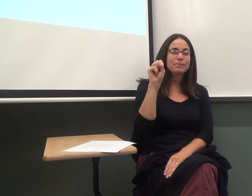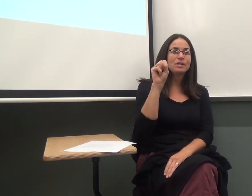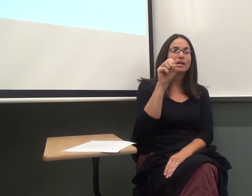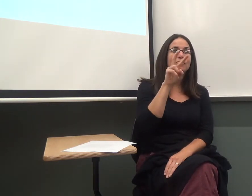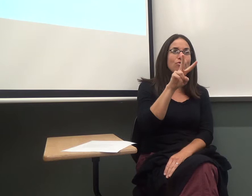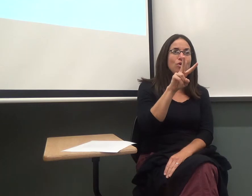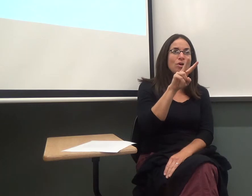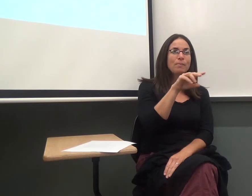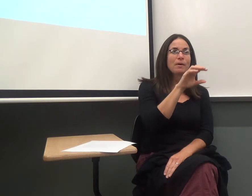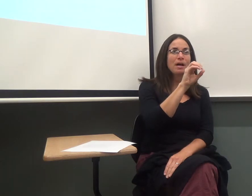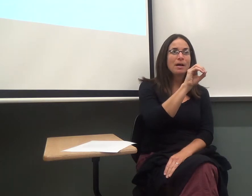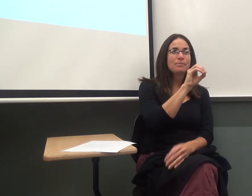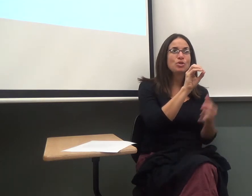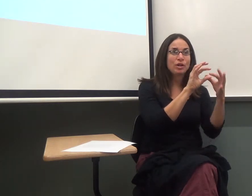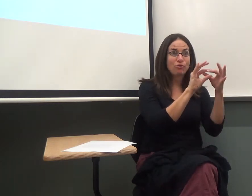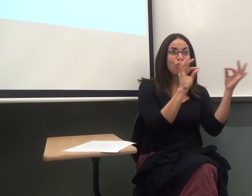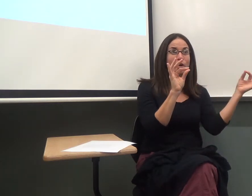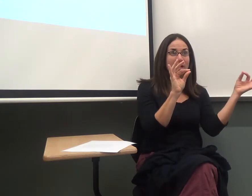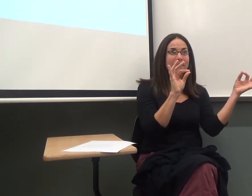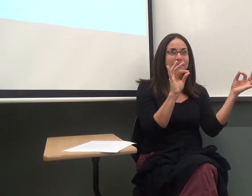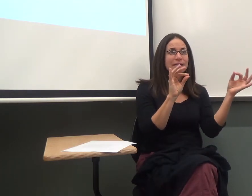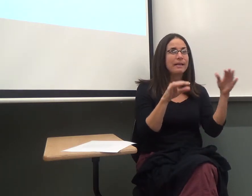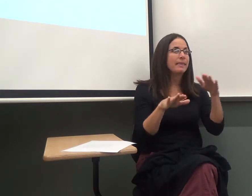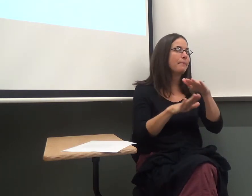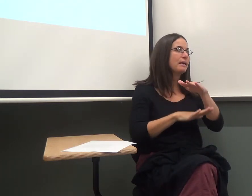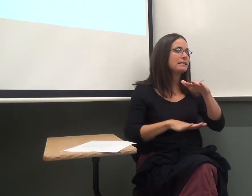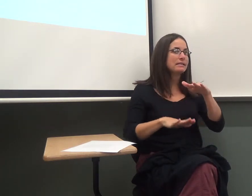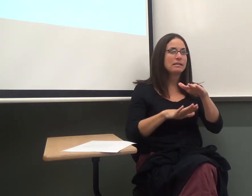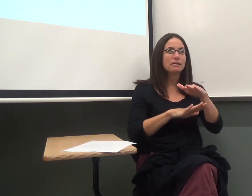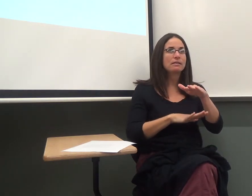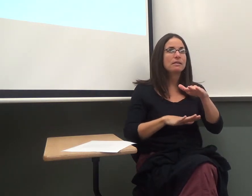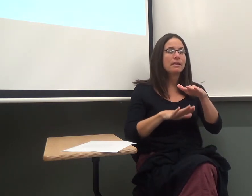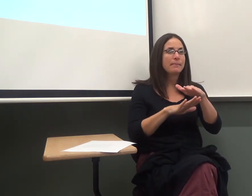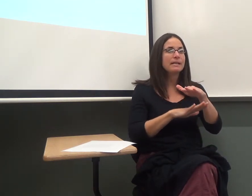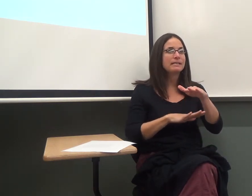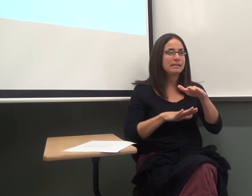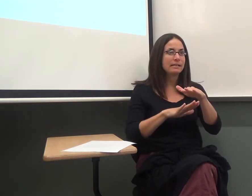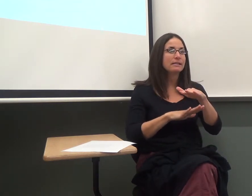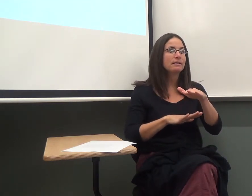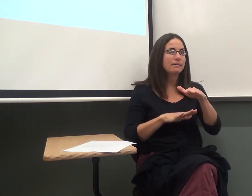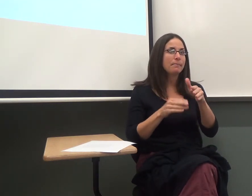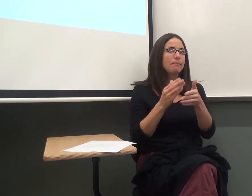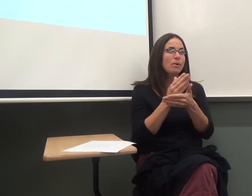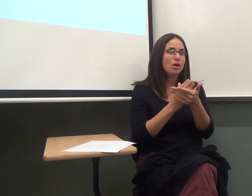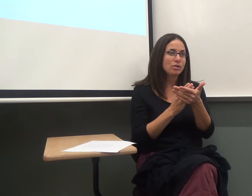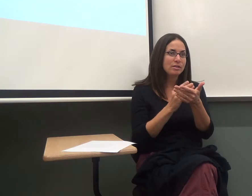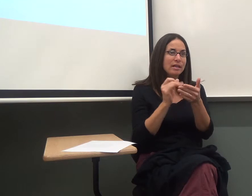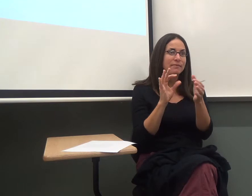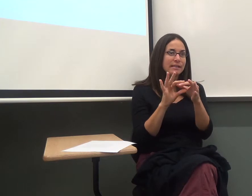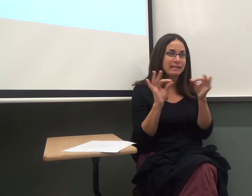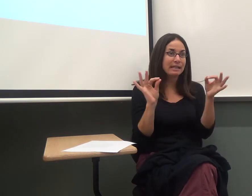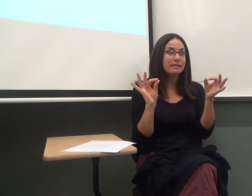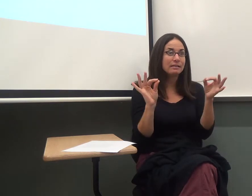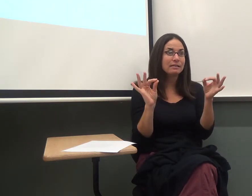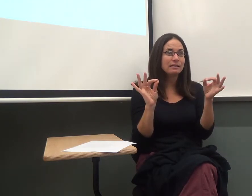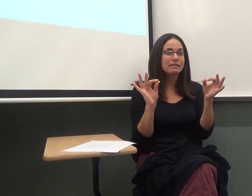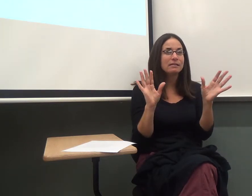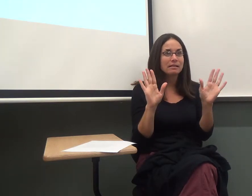phrase. These are the basics. All these right here are the basic parts. Okay. That's why we don't go into all the details